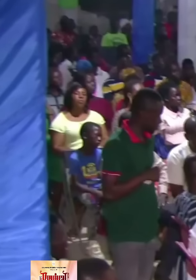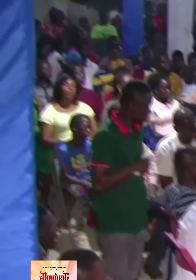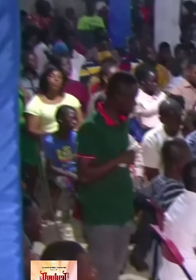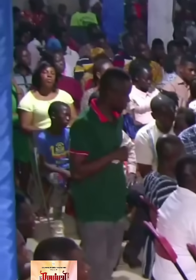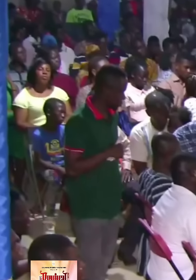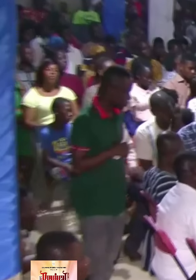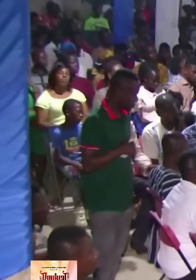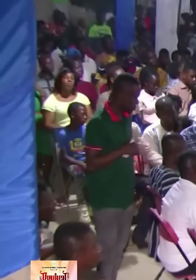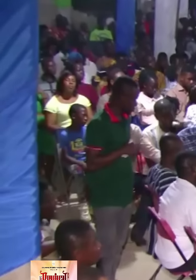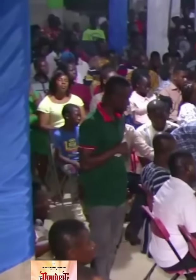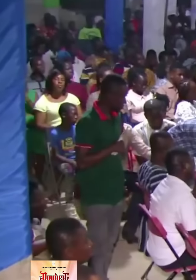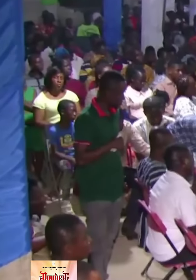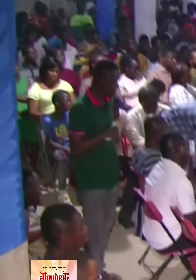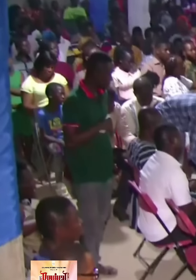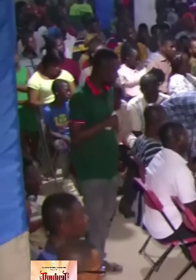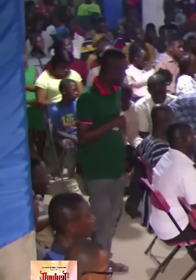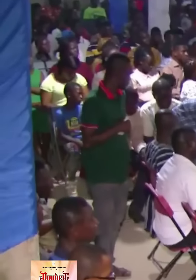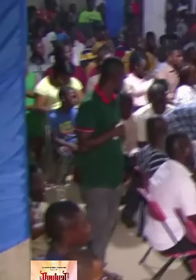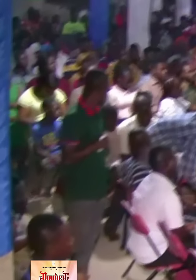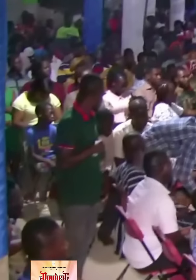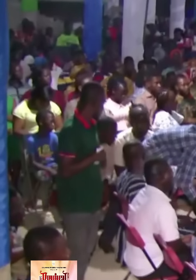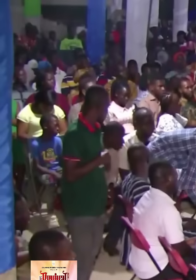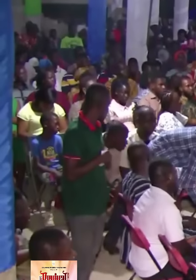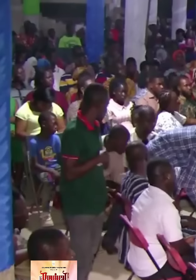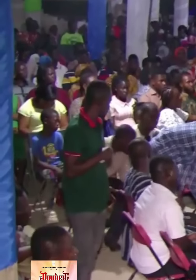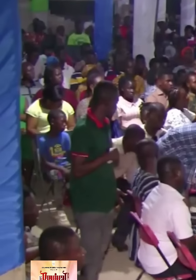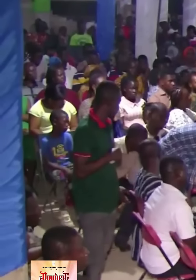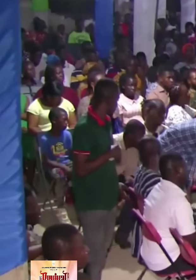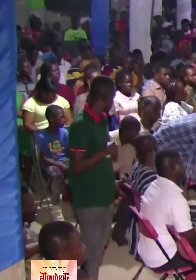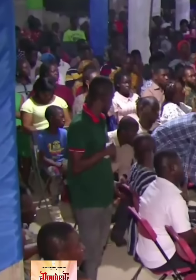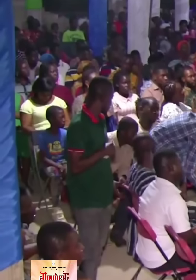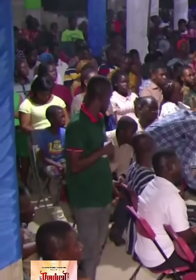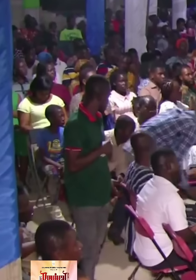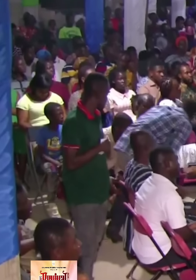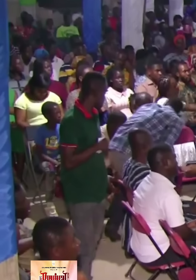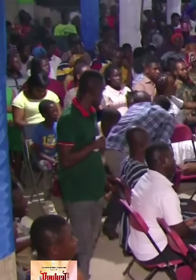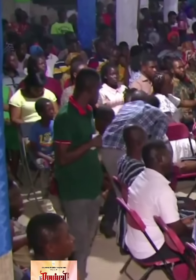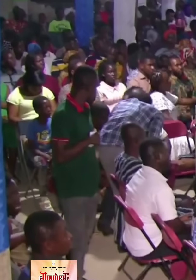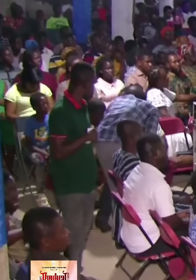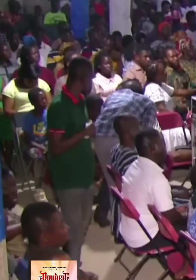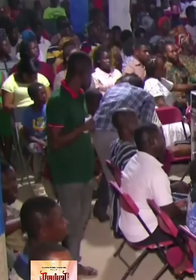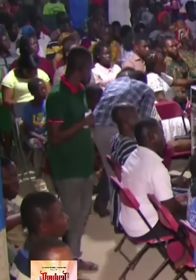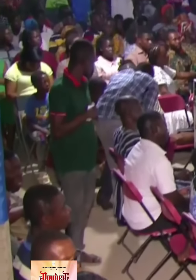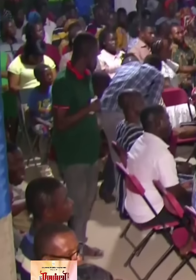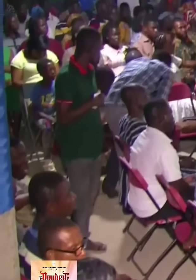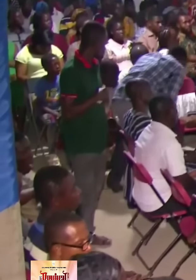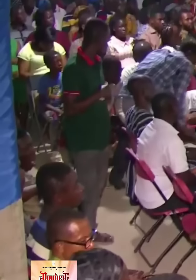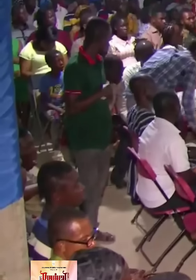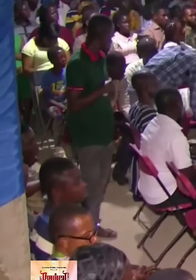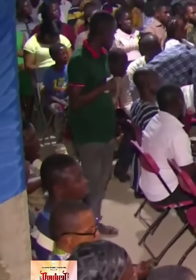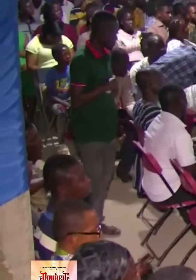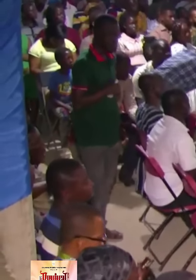dia de bia metumi dia ye ana me de bo for de e dia kire ekwa na ma Churches of Christ said this is the